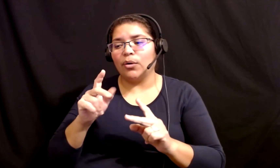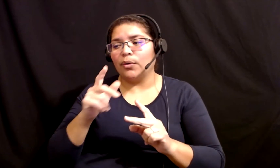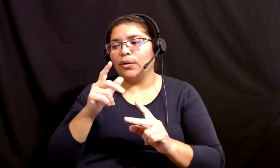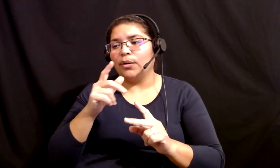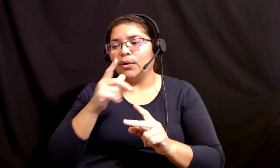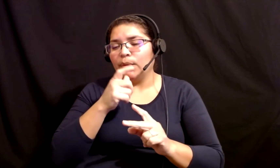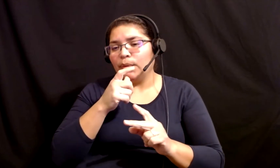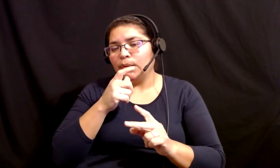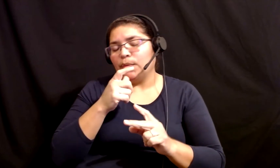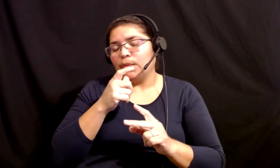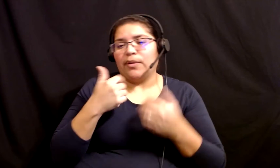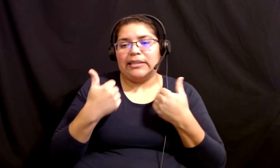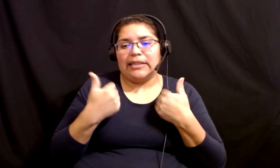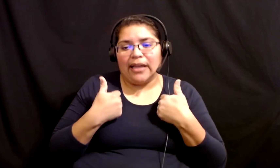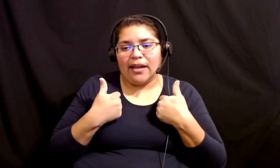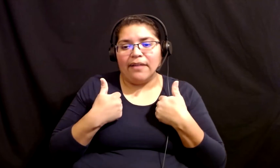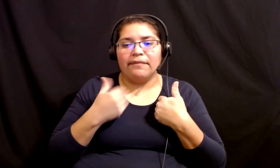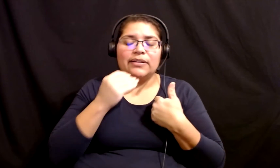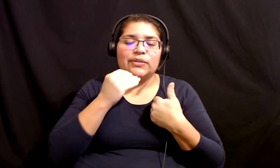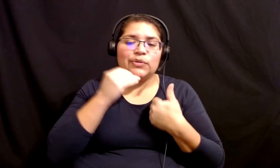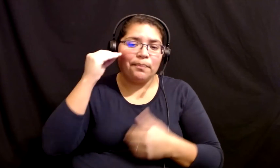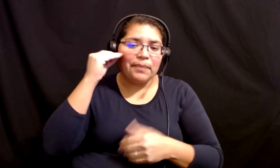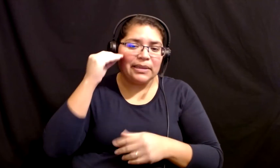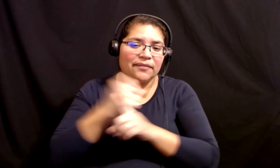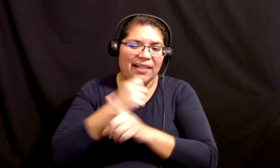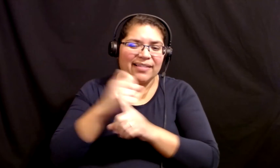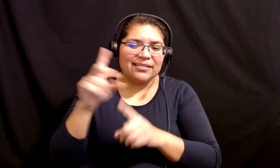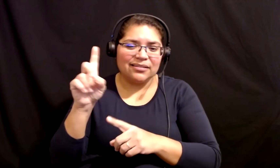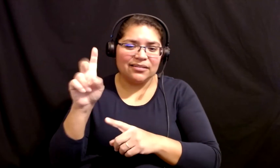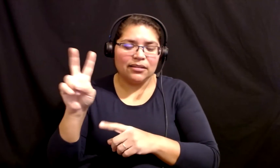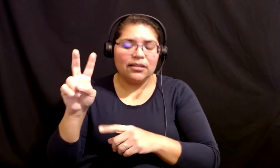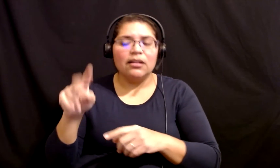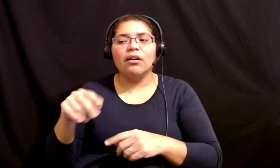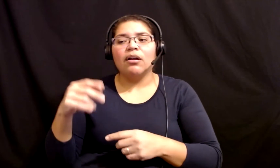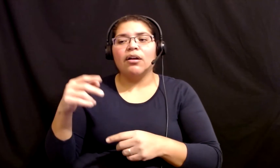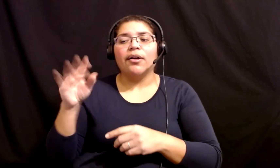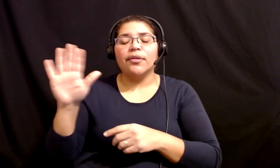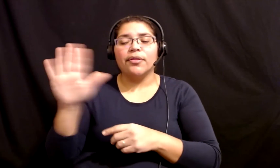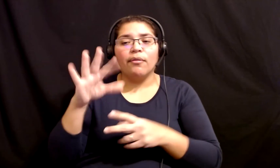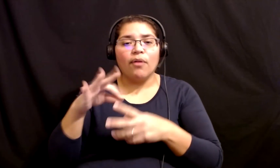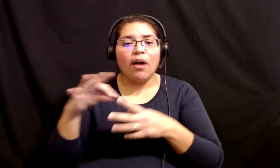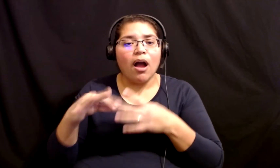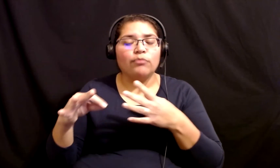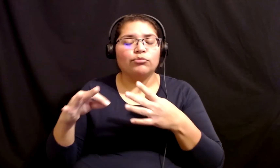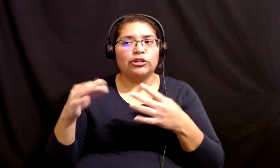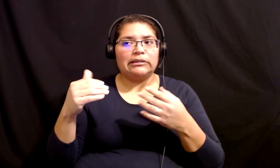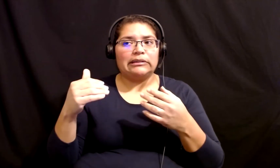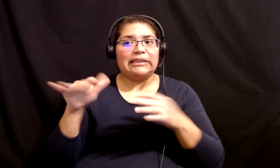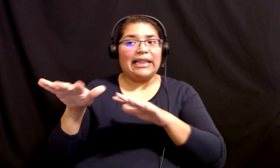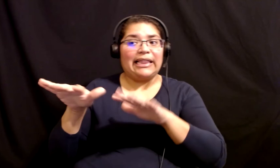who are experiencing domestic violence, but whose options around leaving that